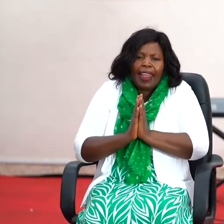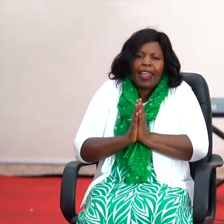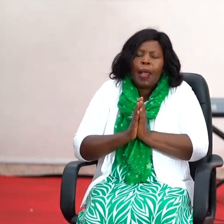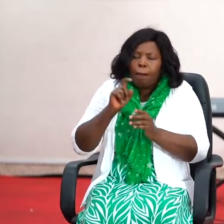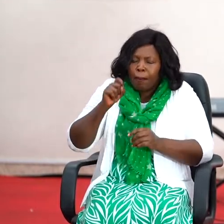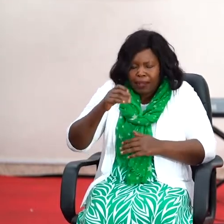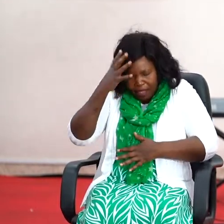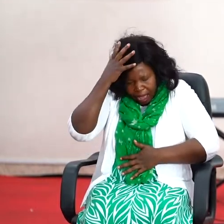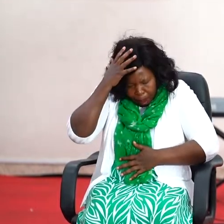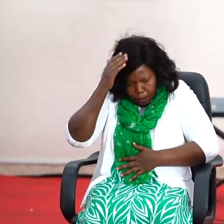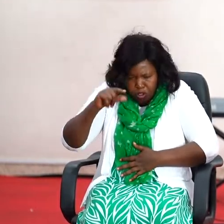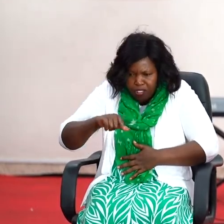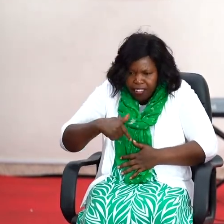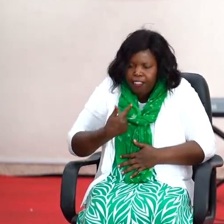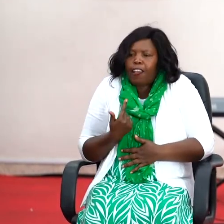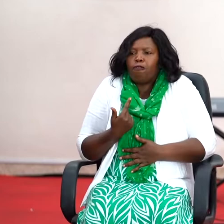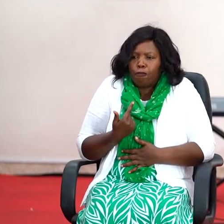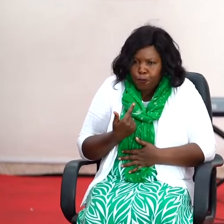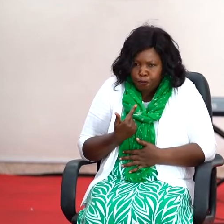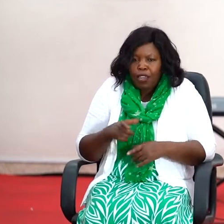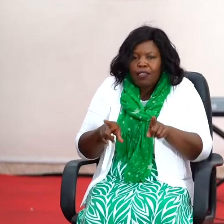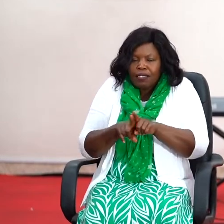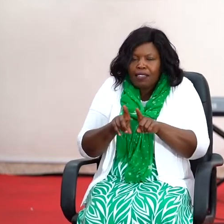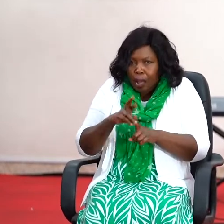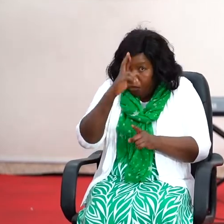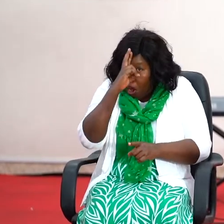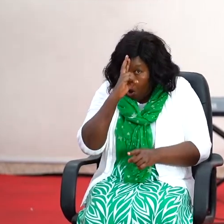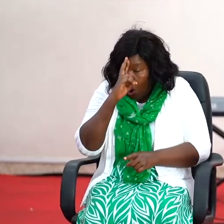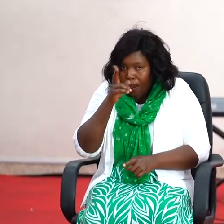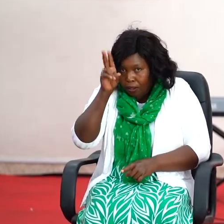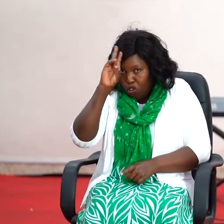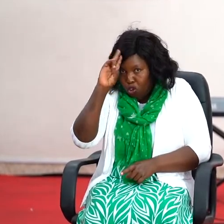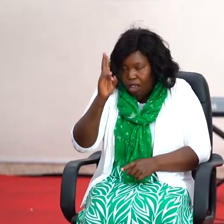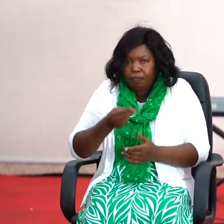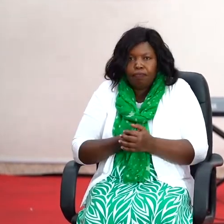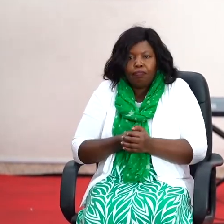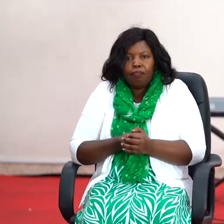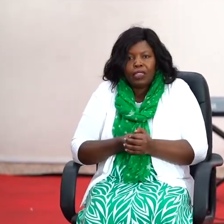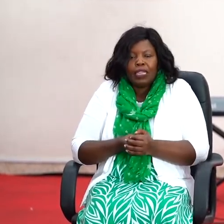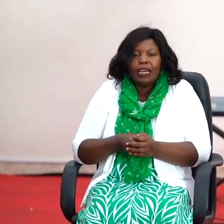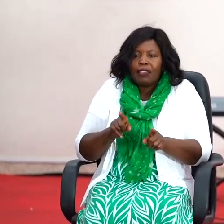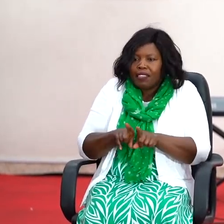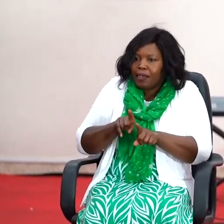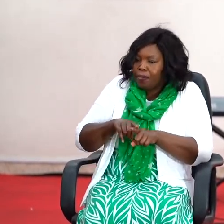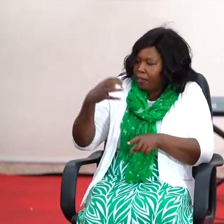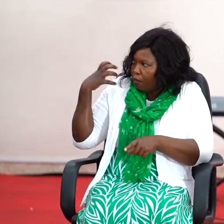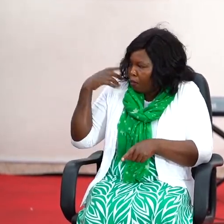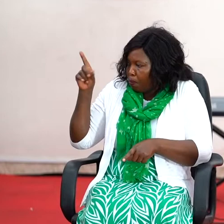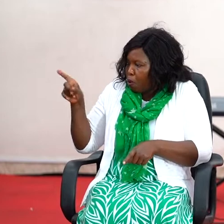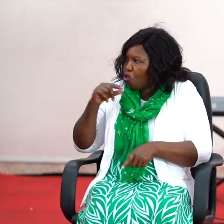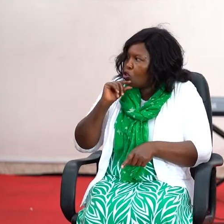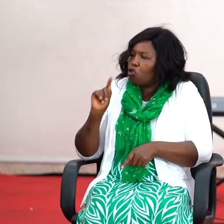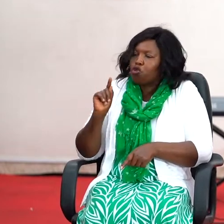humble ourselves like this this Roman soldier, like this this official, this